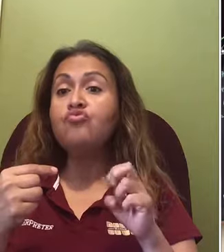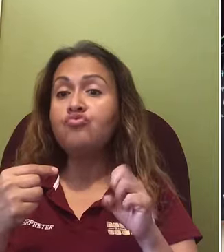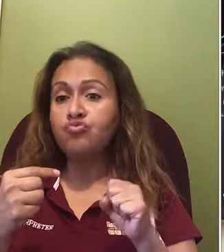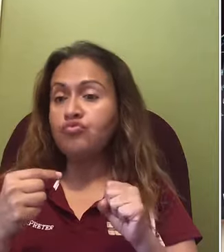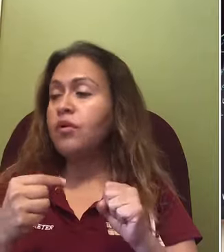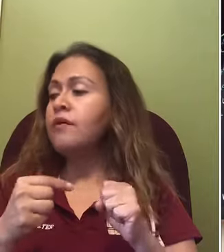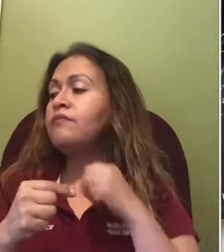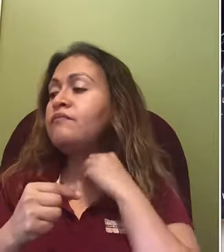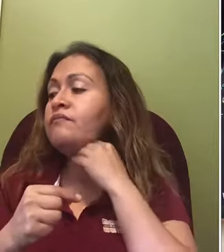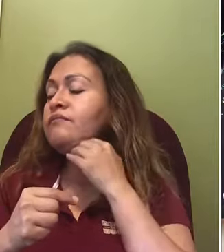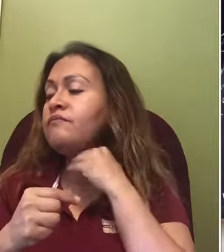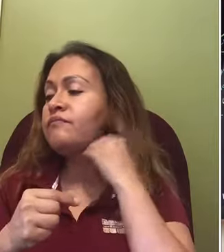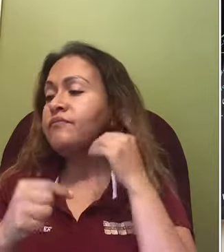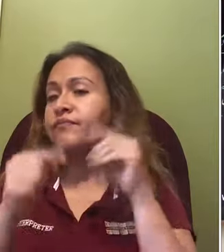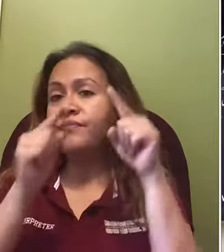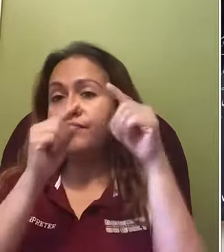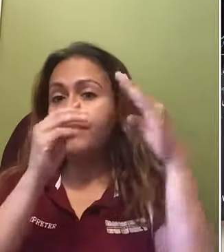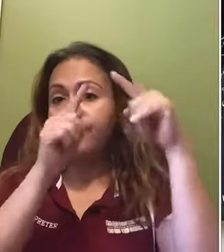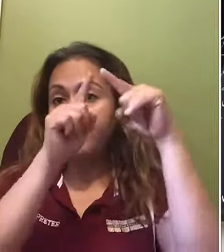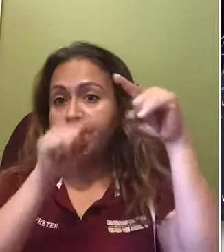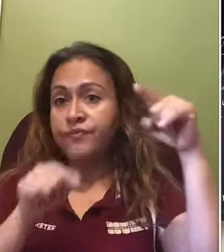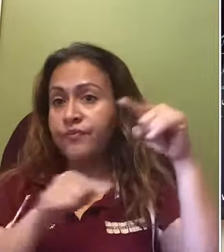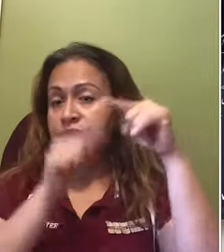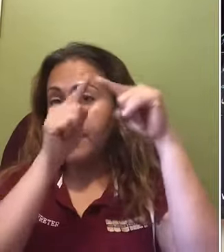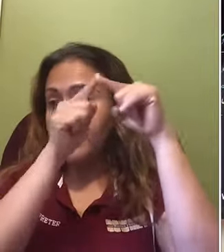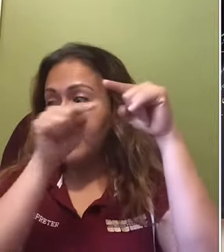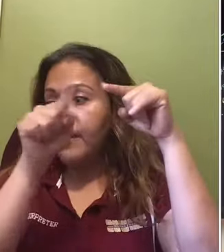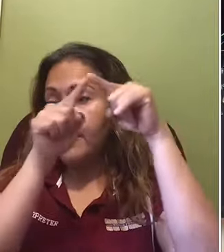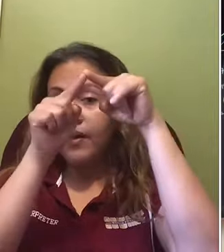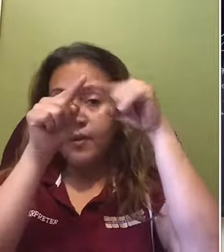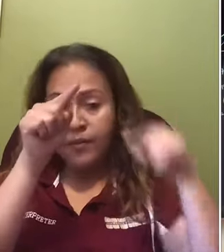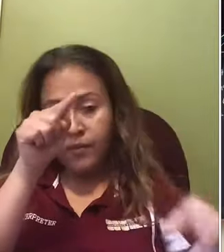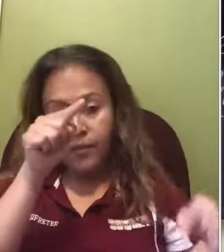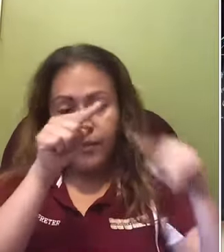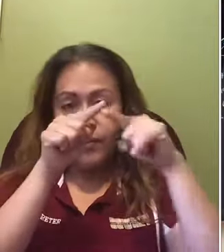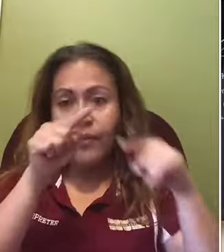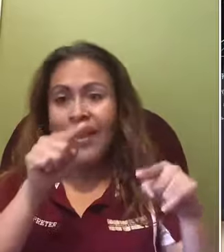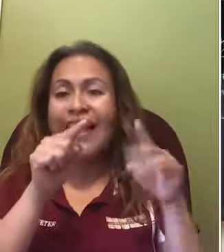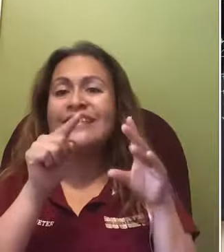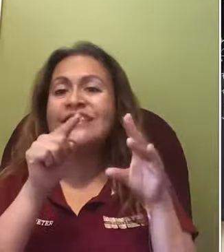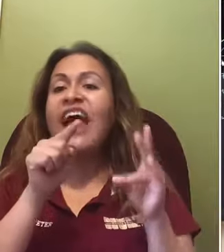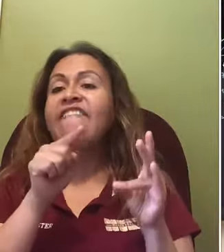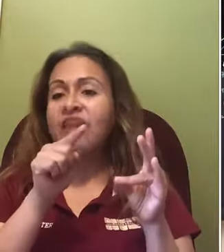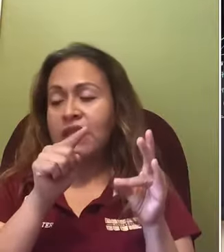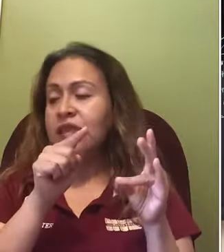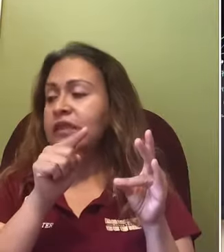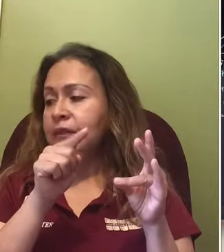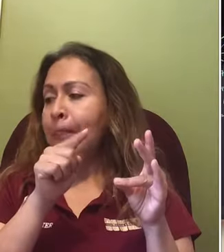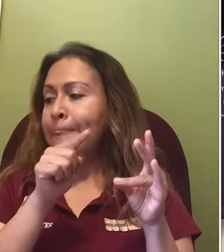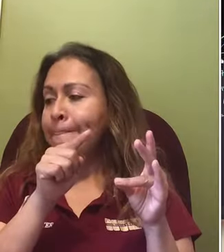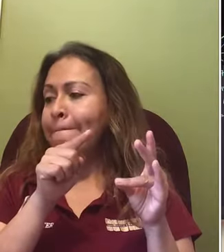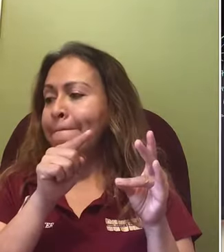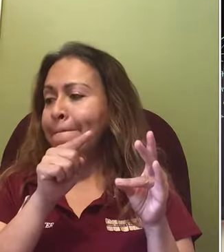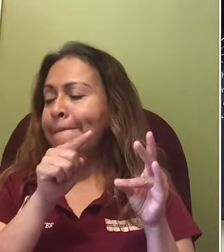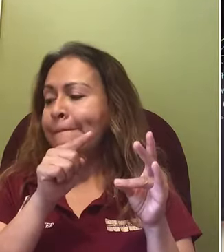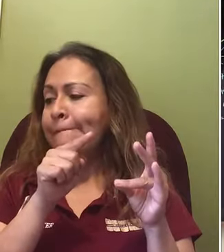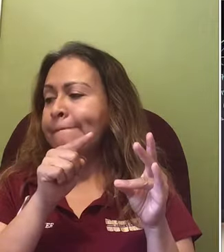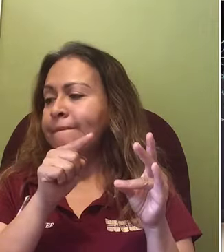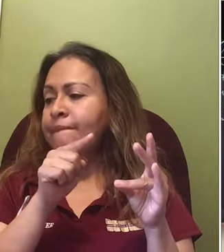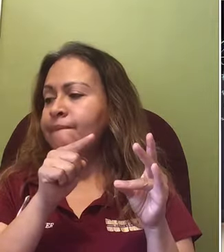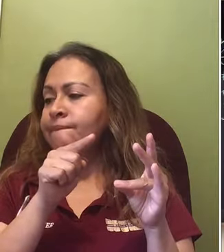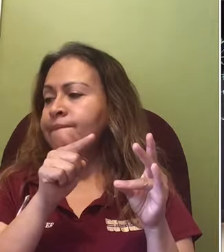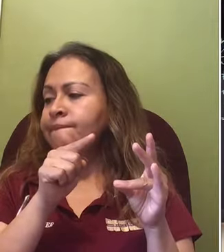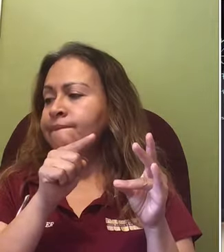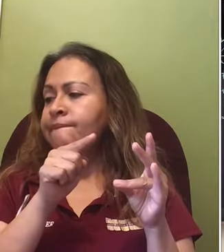go opposite it, what it opens into. It's opposite the 7. So the opposite side is the 7. This is right here,